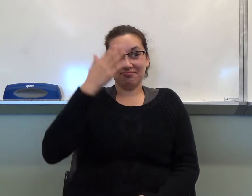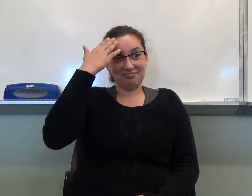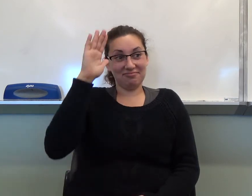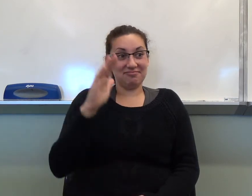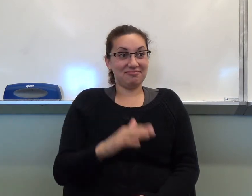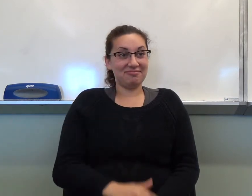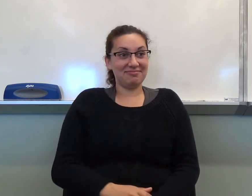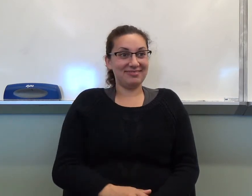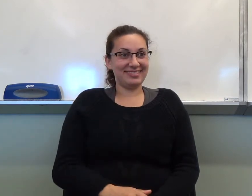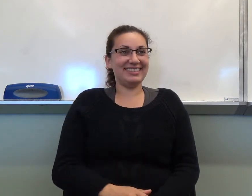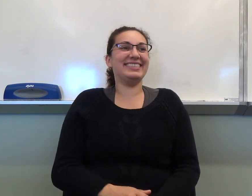41.